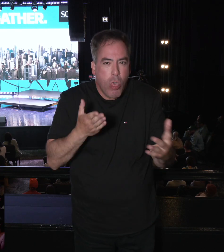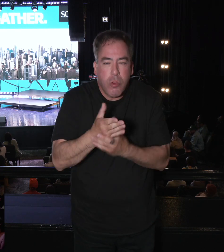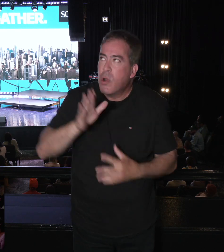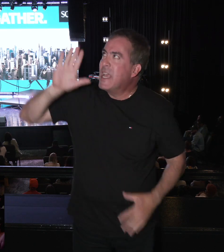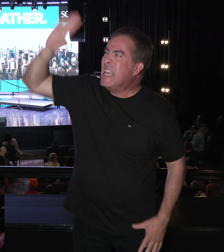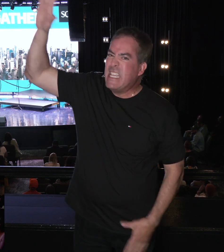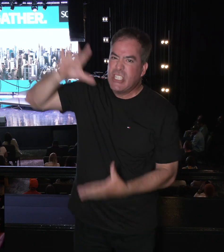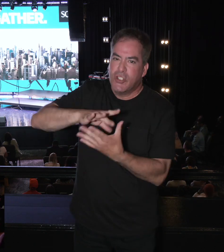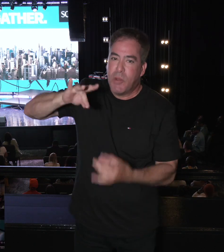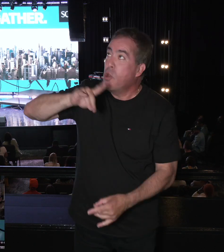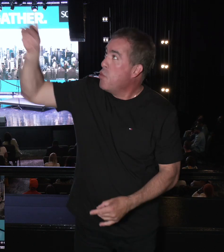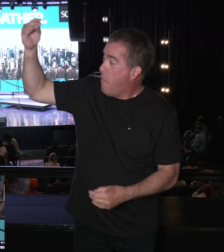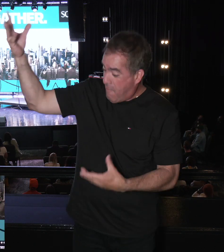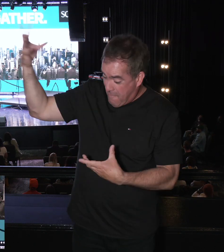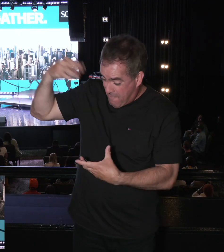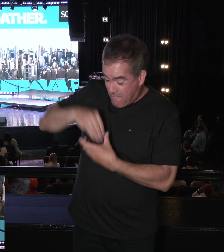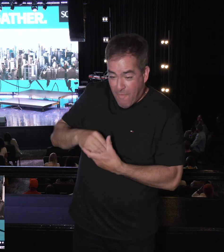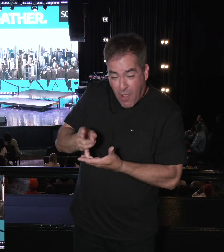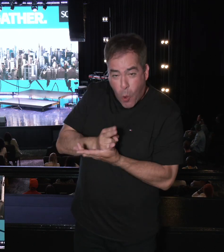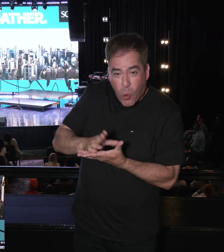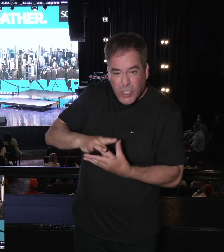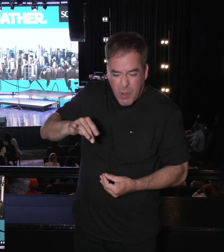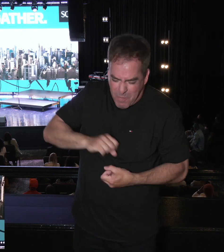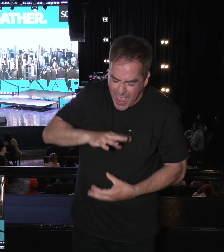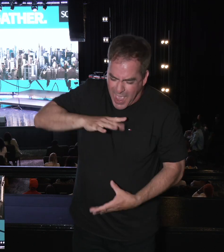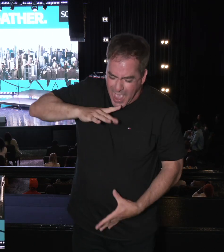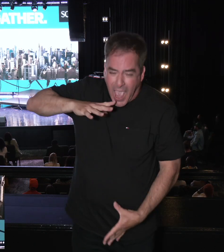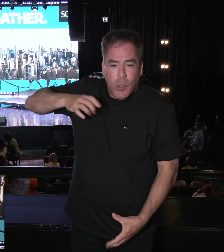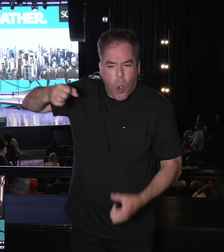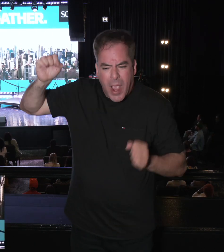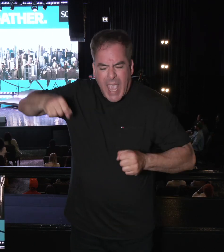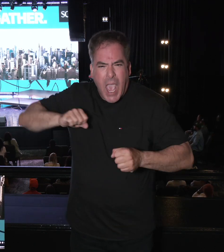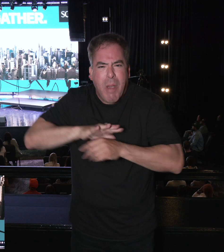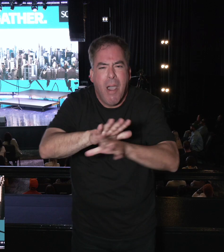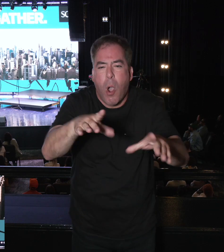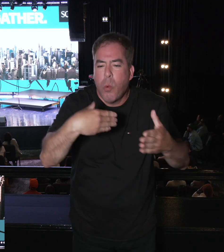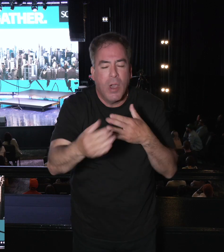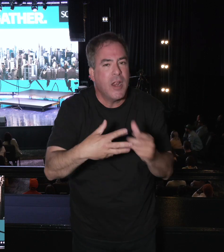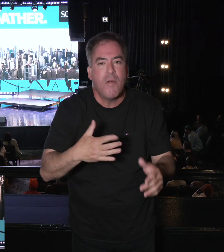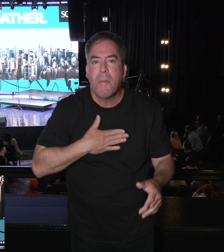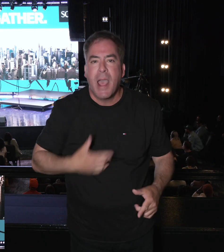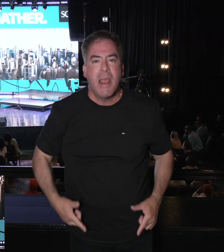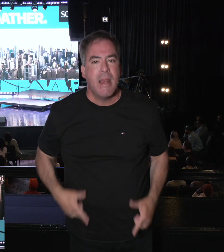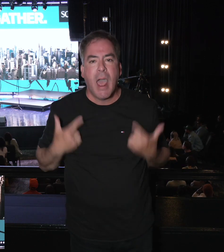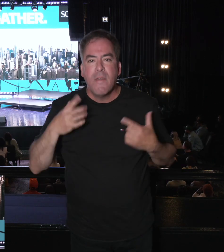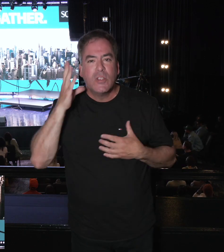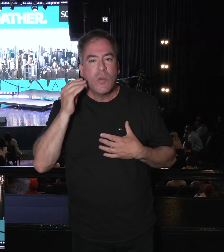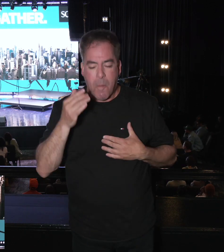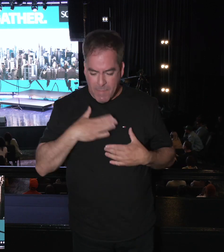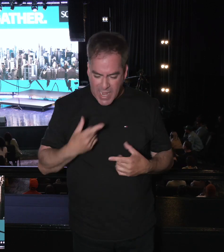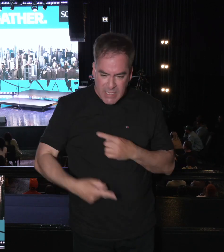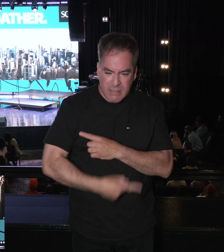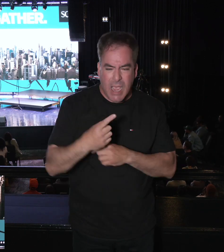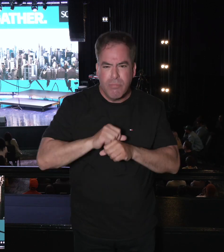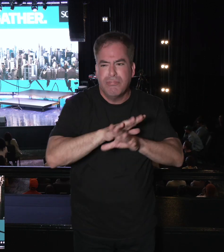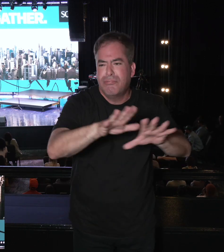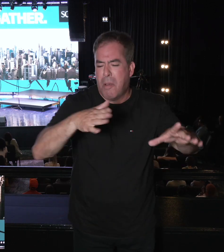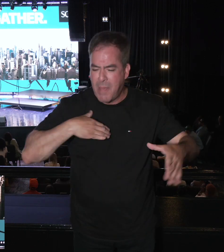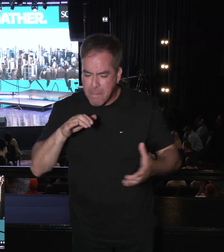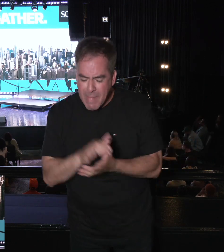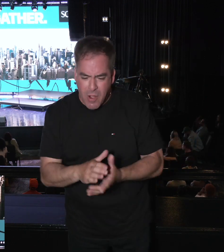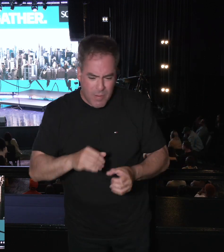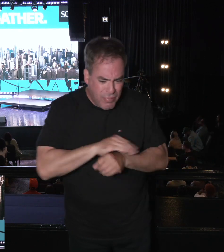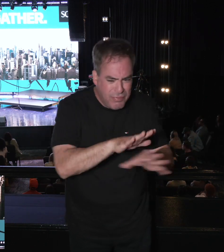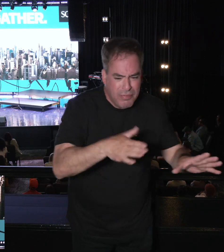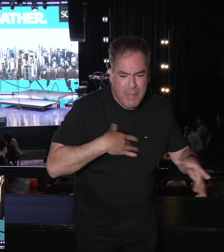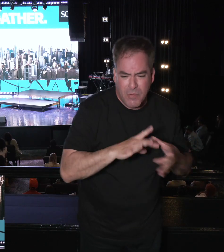So God, would you fill me so that it would fill and spill into whatever I'm doing? It would spill into my day. It would spill into my marriage. It would